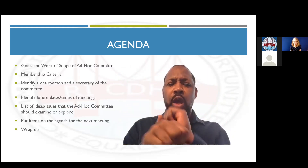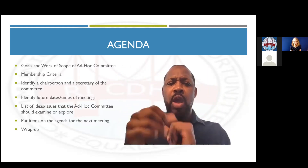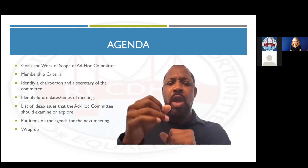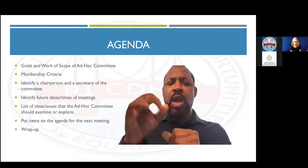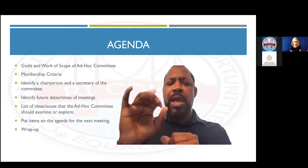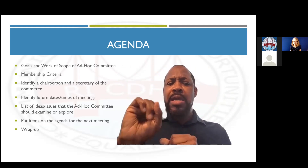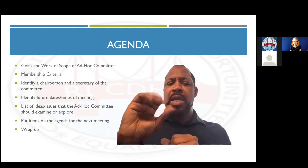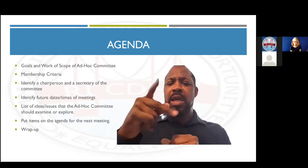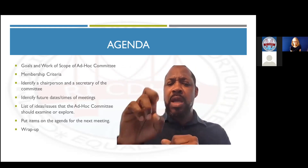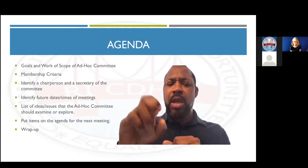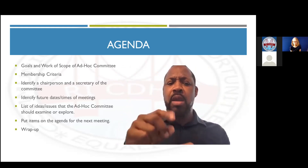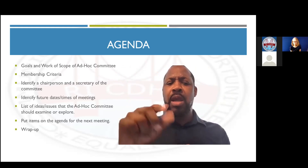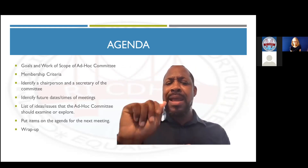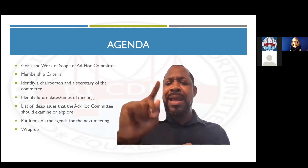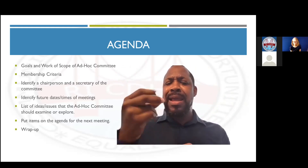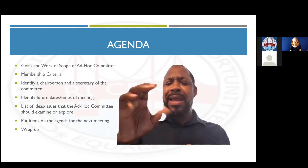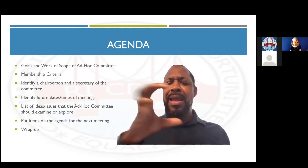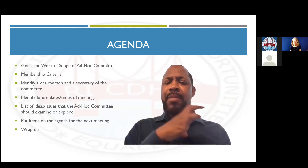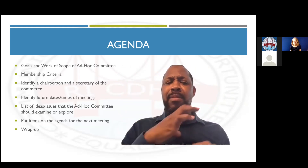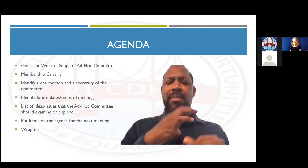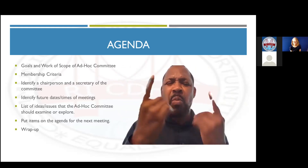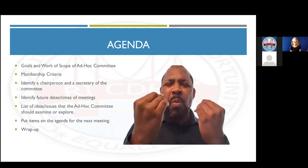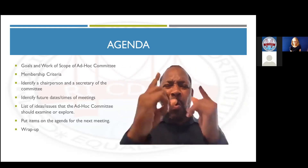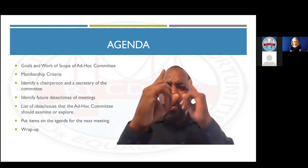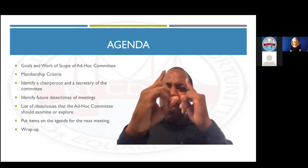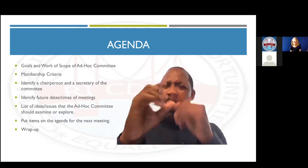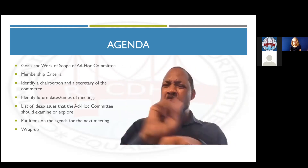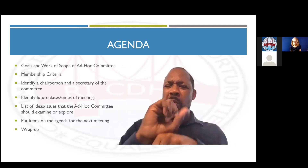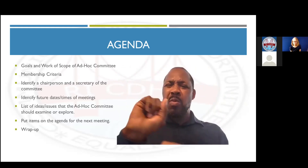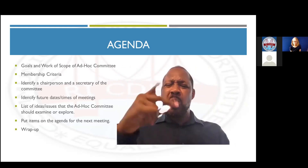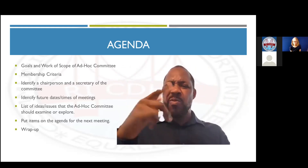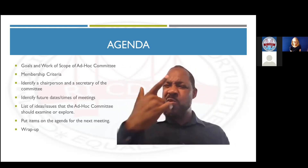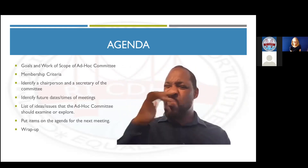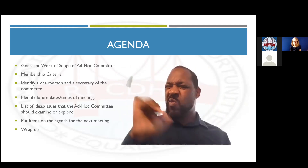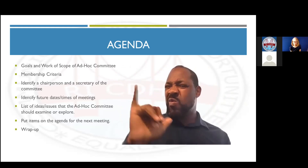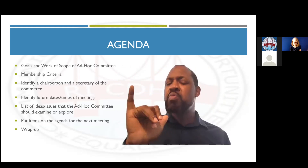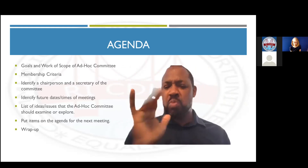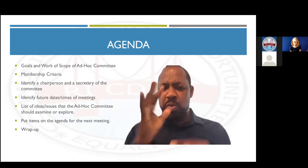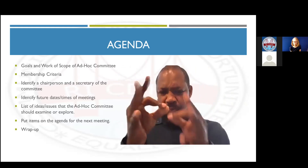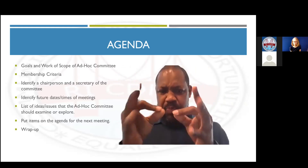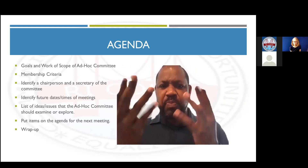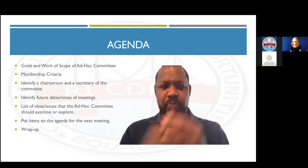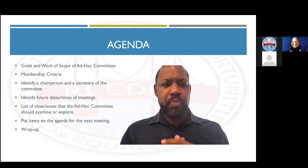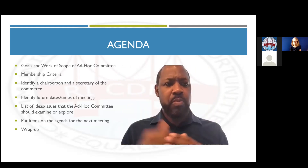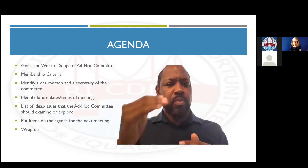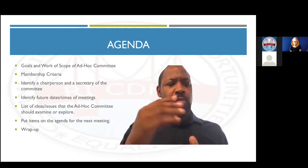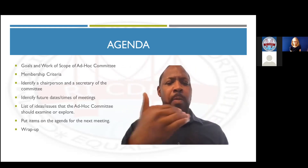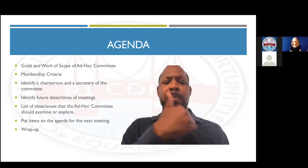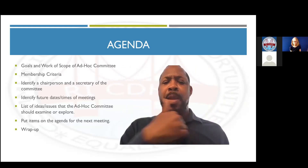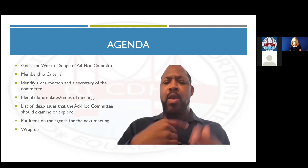Our goal is to have an ad hoc committee, and I want you to understand what